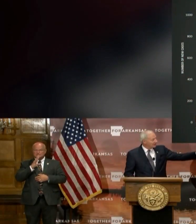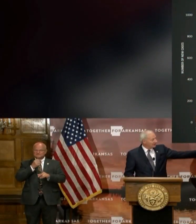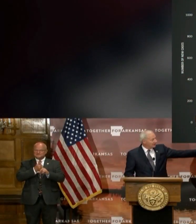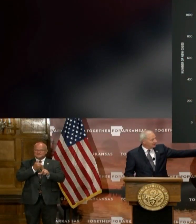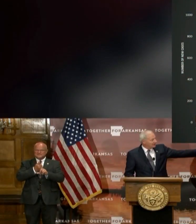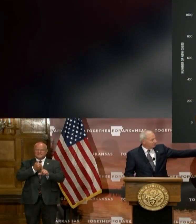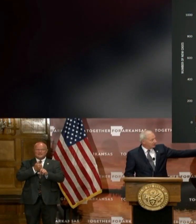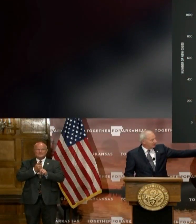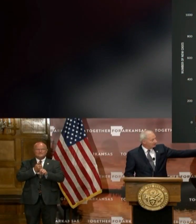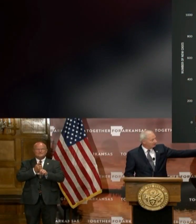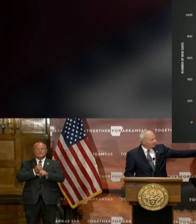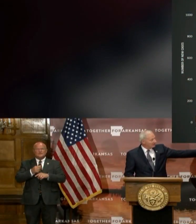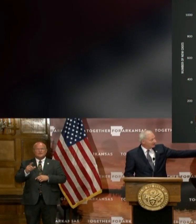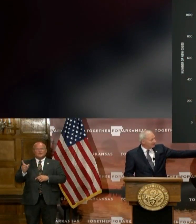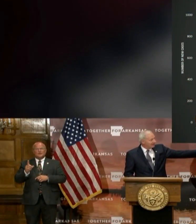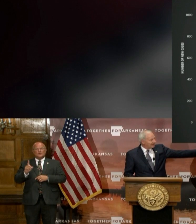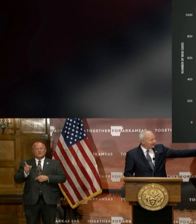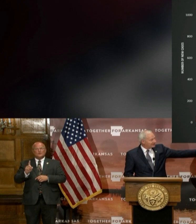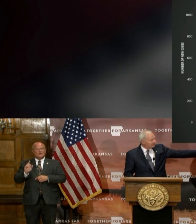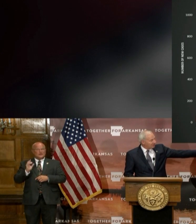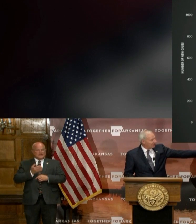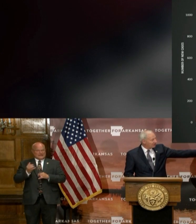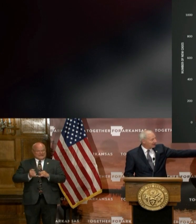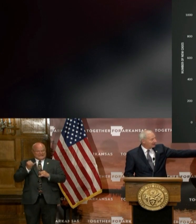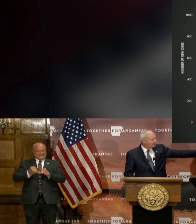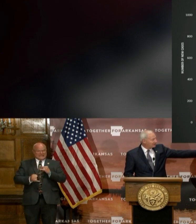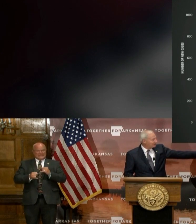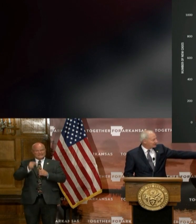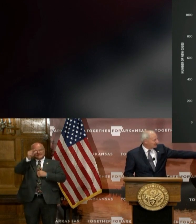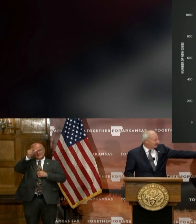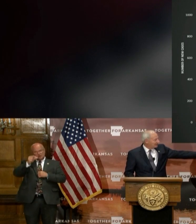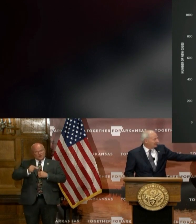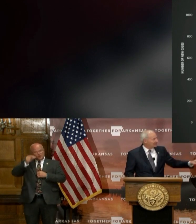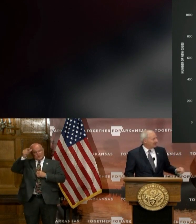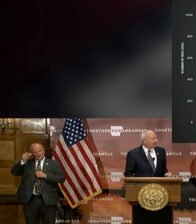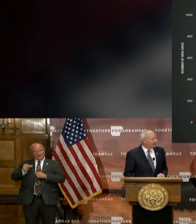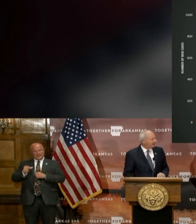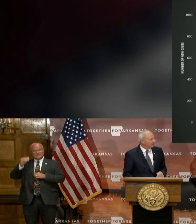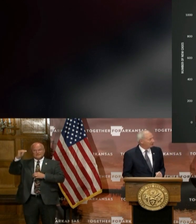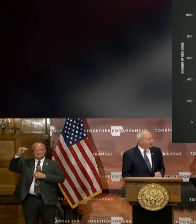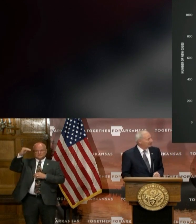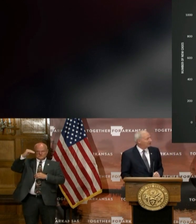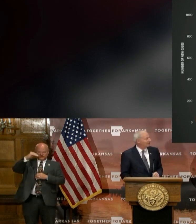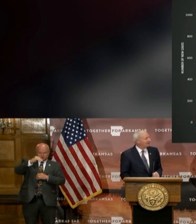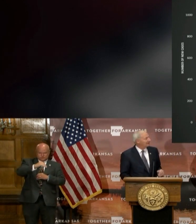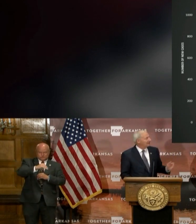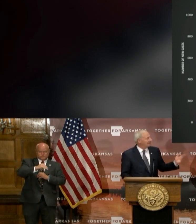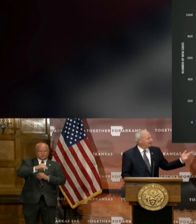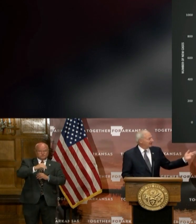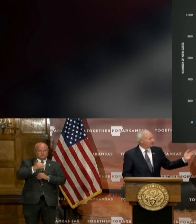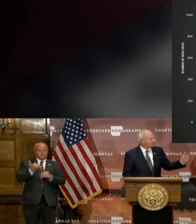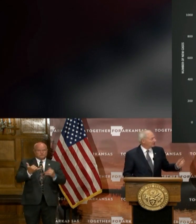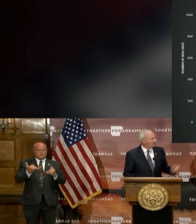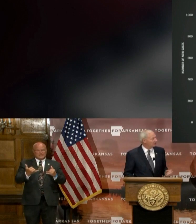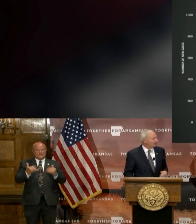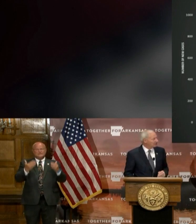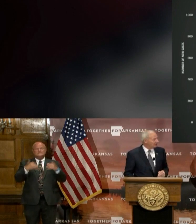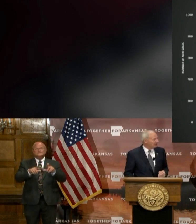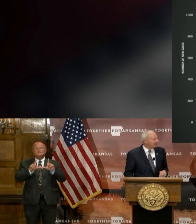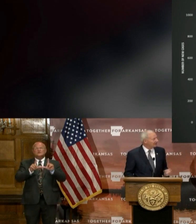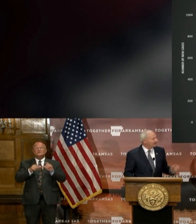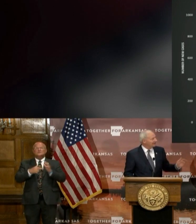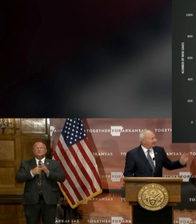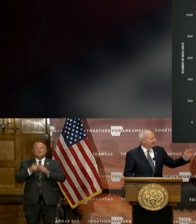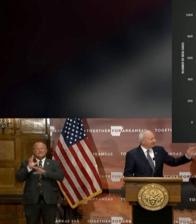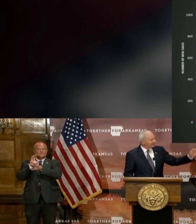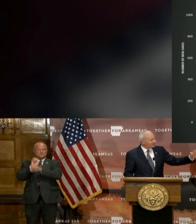itself, where our last bar graph is down at a lower level, and the next one shows the